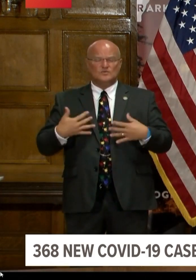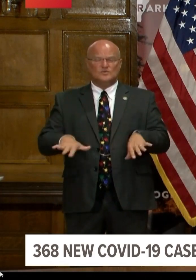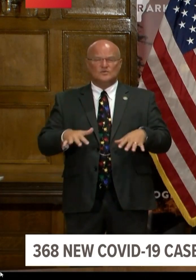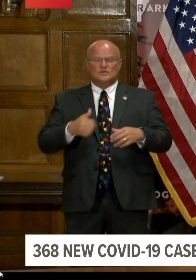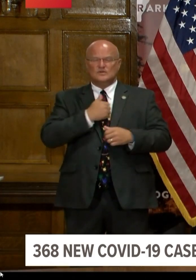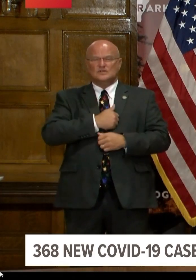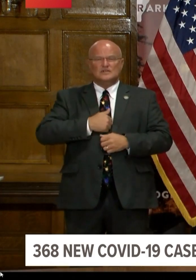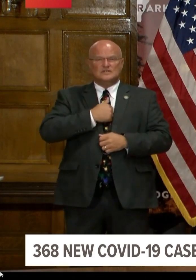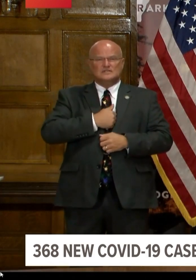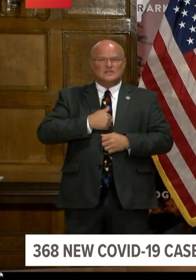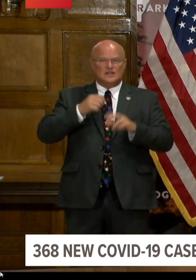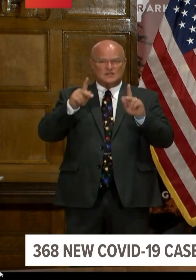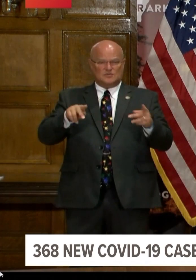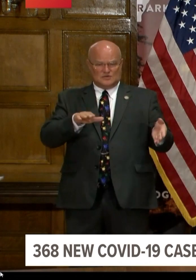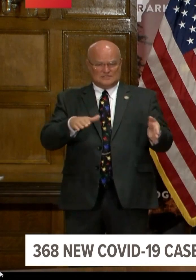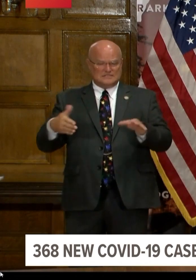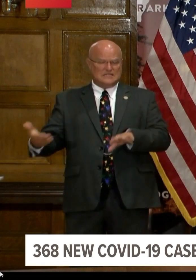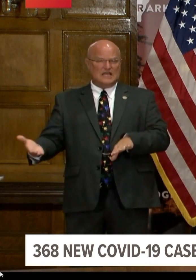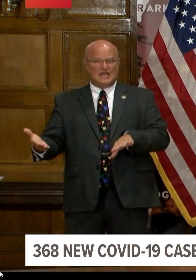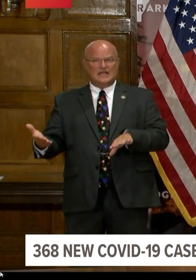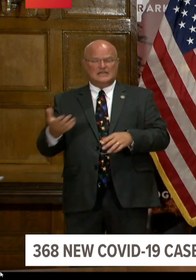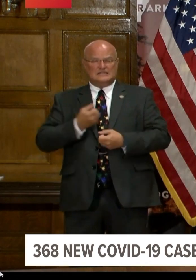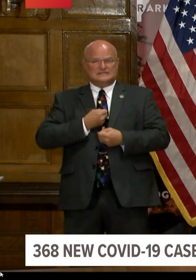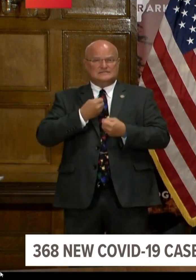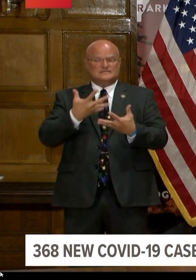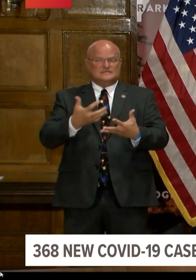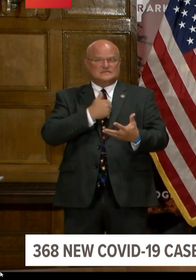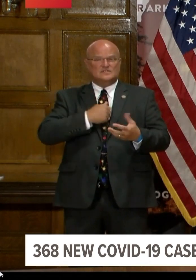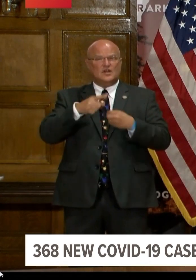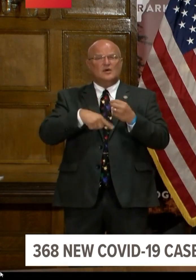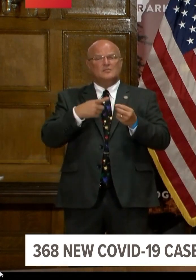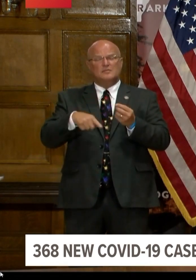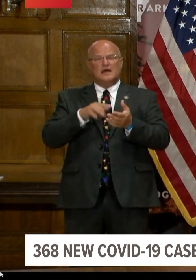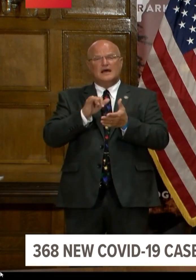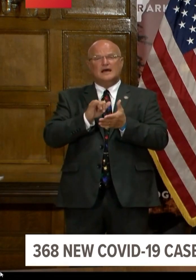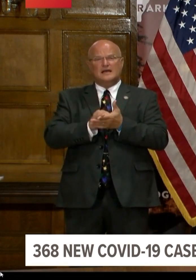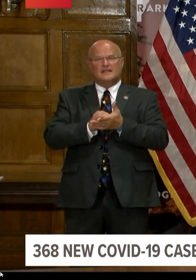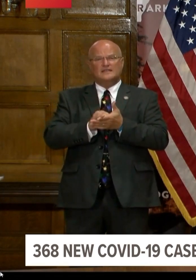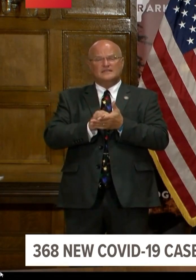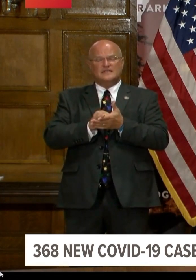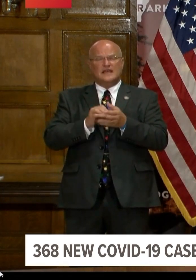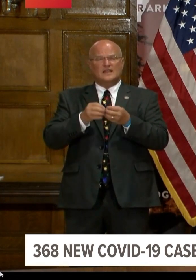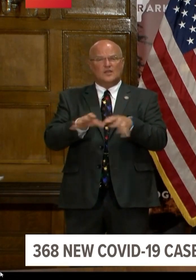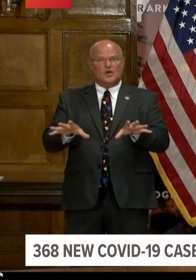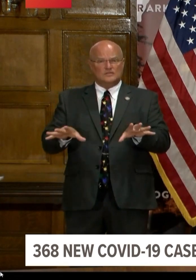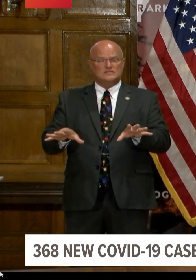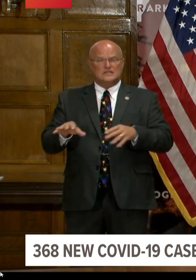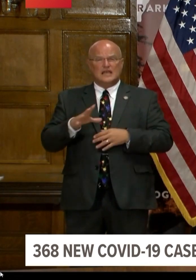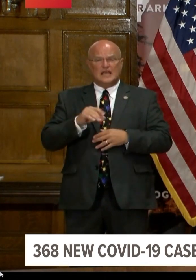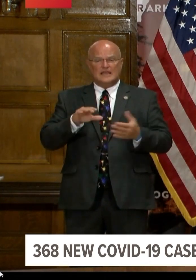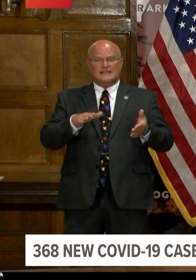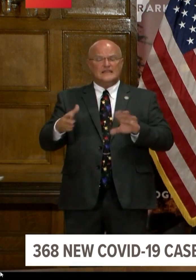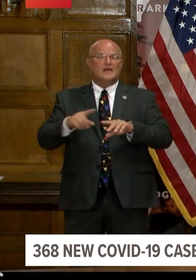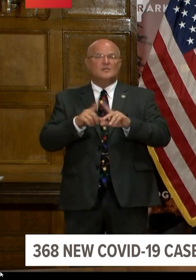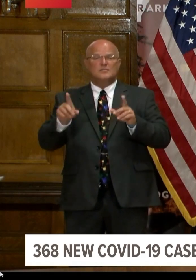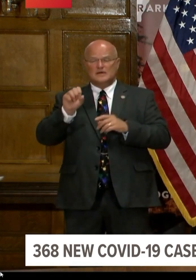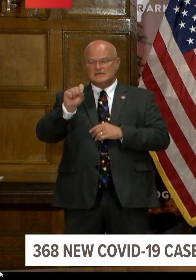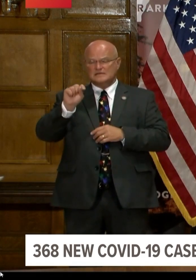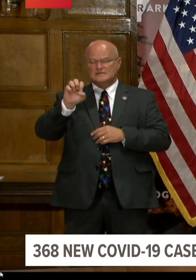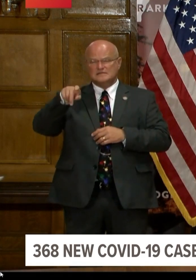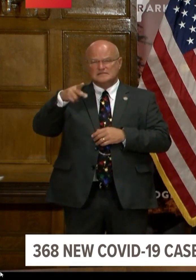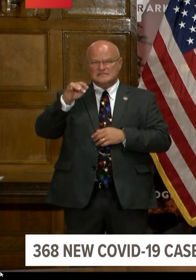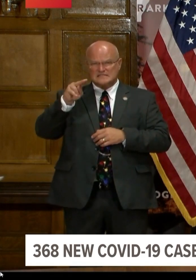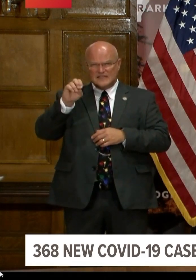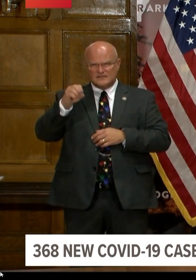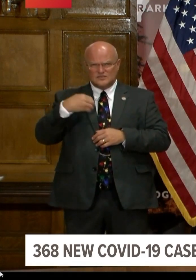We're very, very sorry, express our regret about that loss and death. But Stephanie, do you have